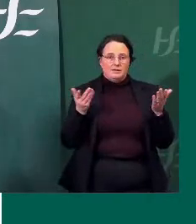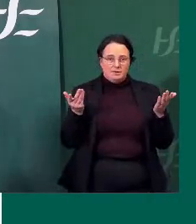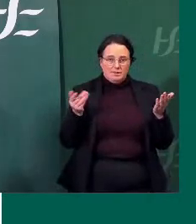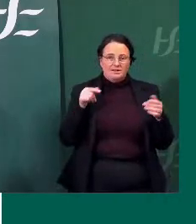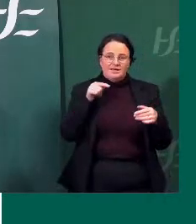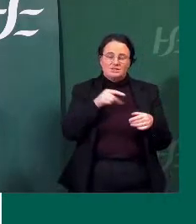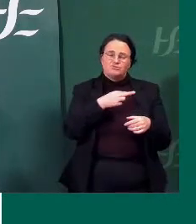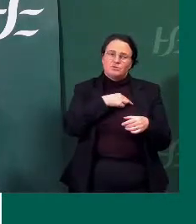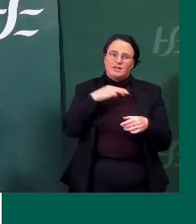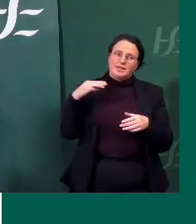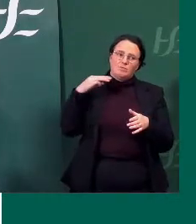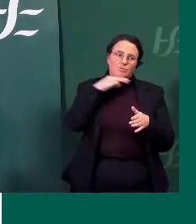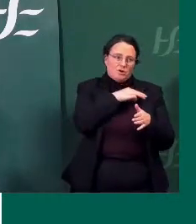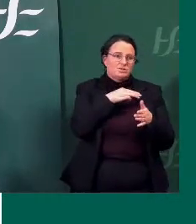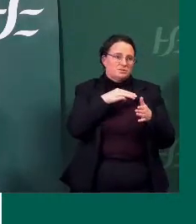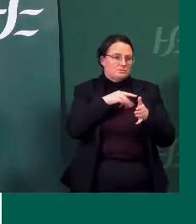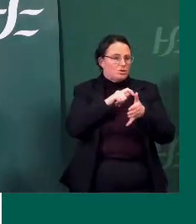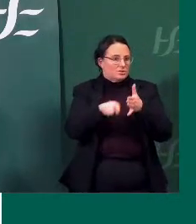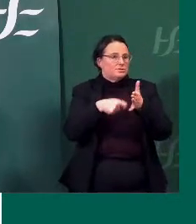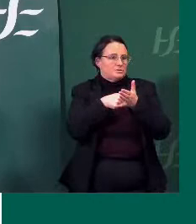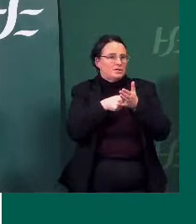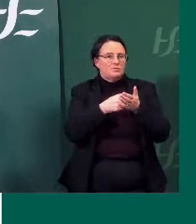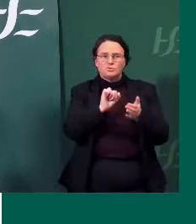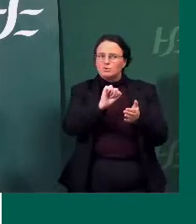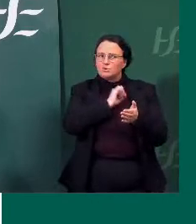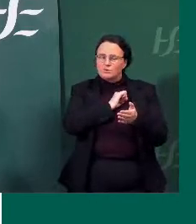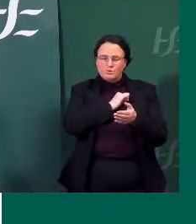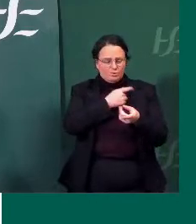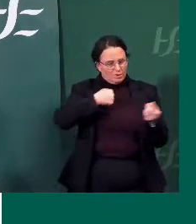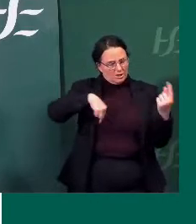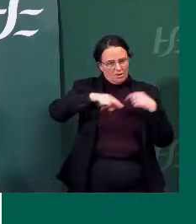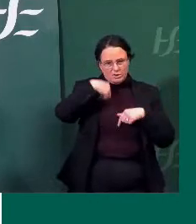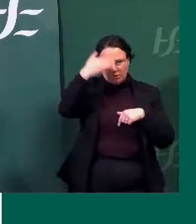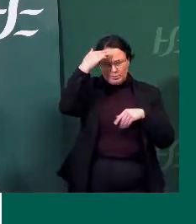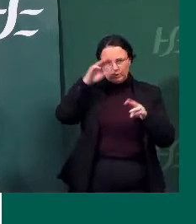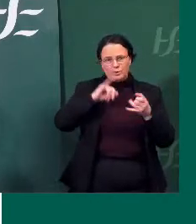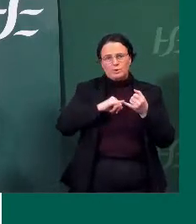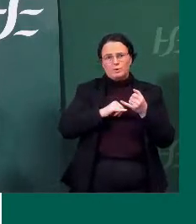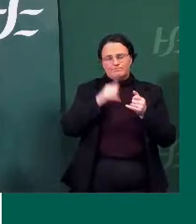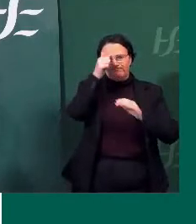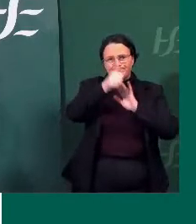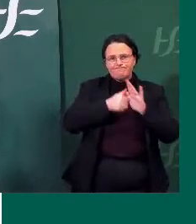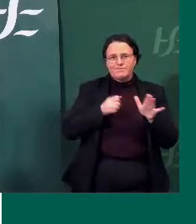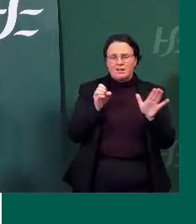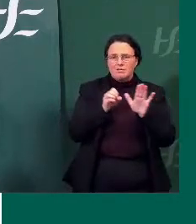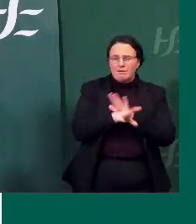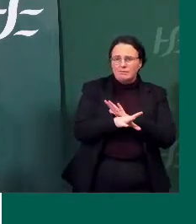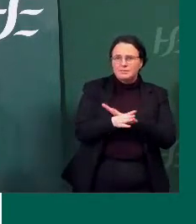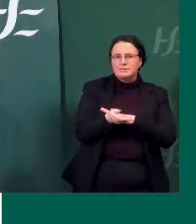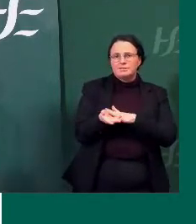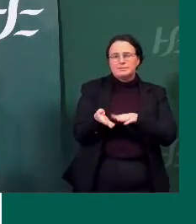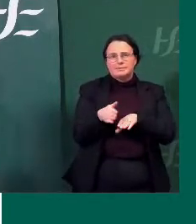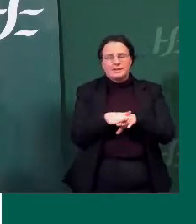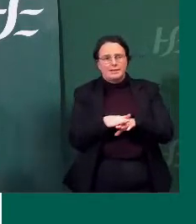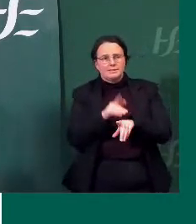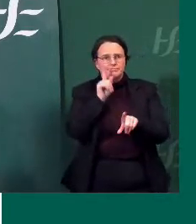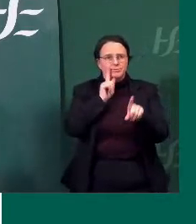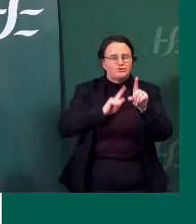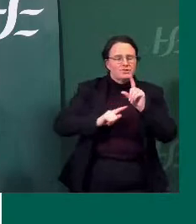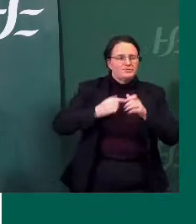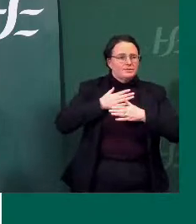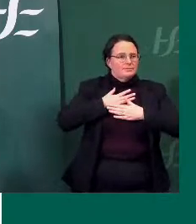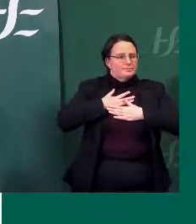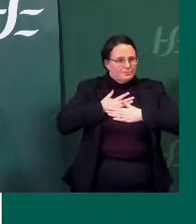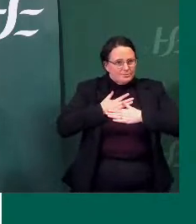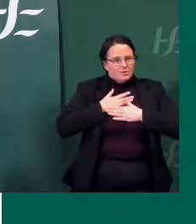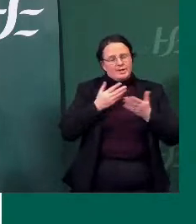really important initiative, and I'm sure we all know people who have experienced loss and bereavement in the last 18 months, and we encourage people to